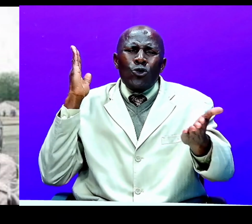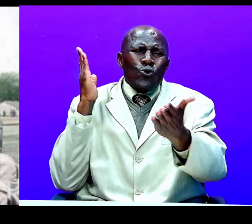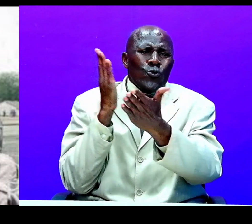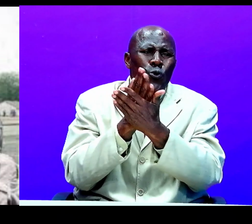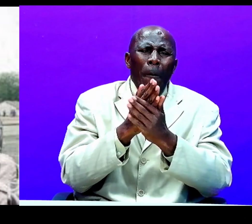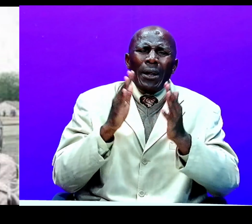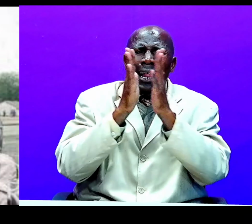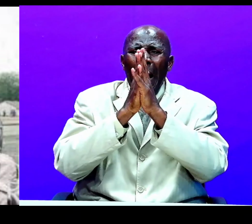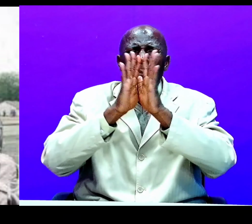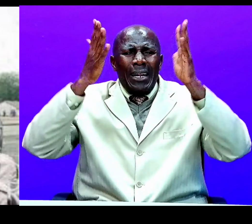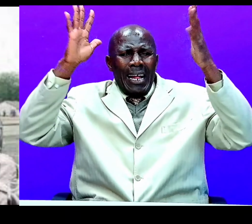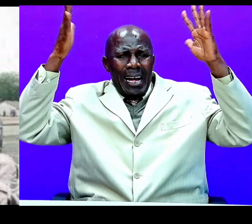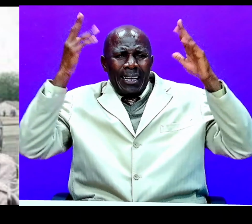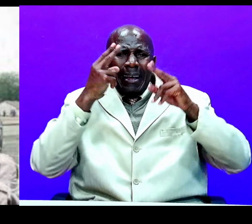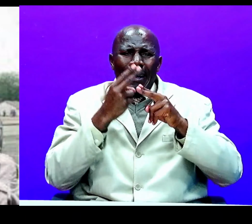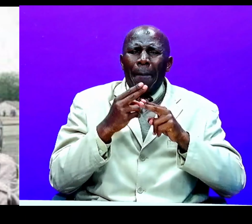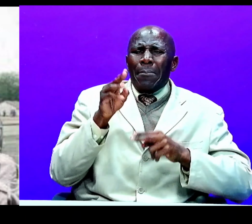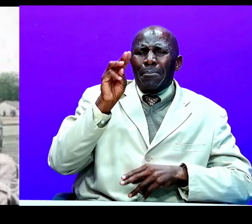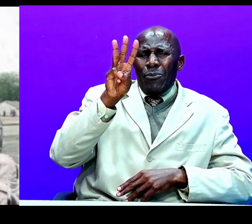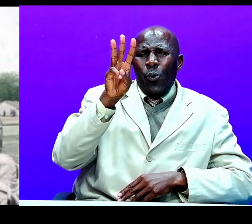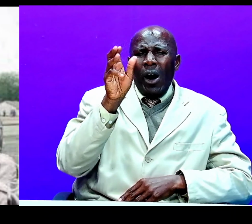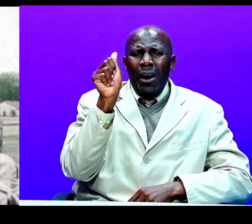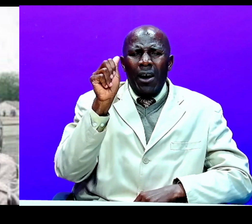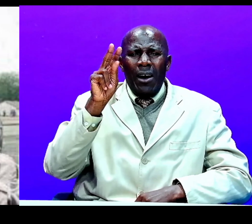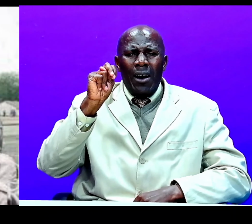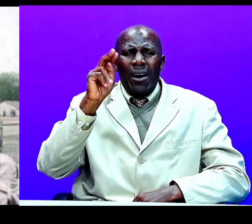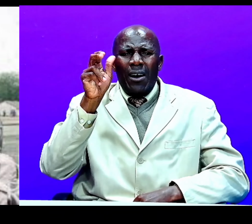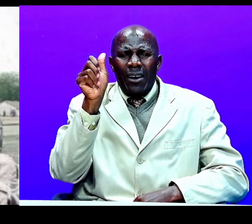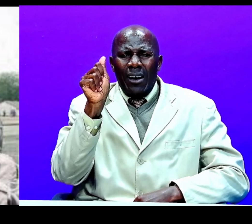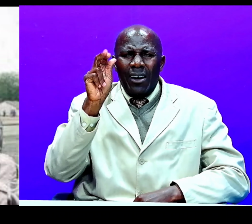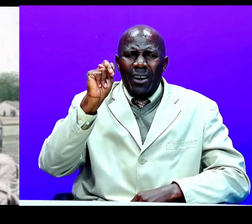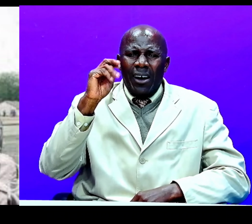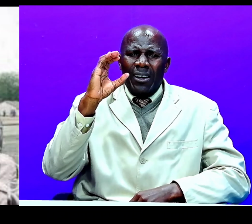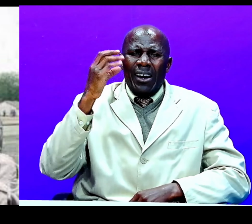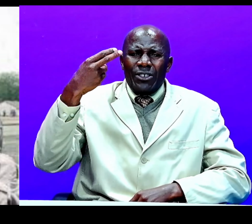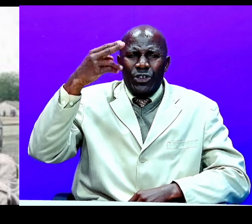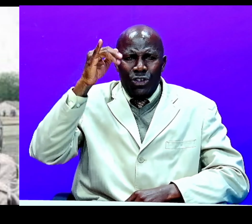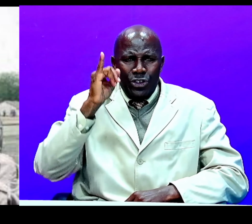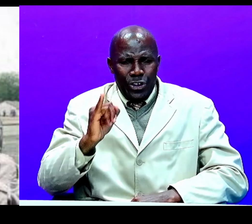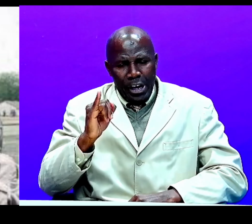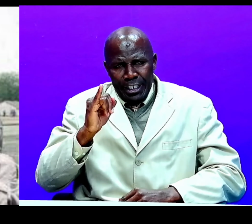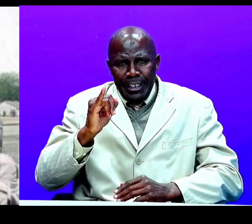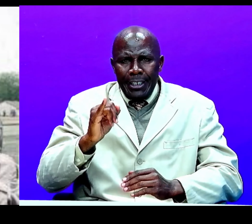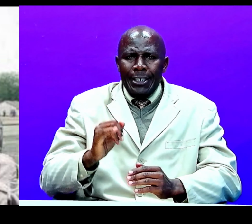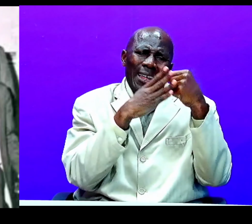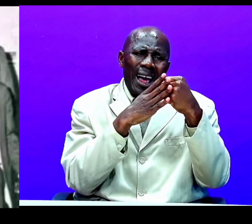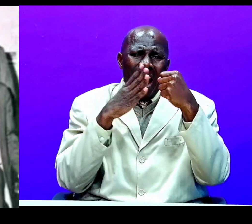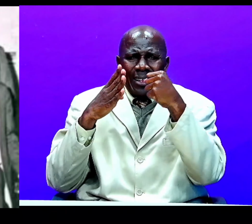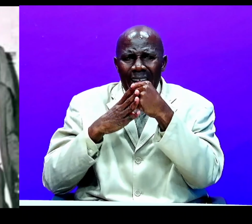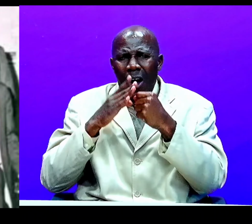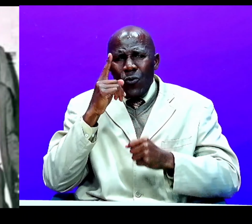On December 2nd, 1991, Moi finally relented.